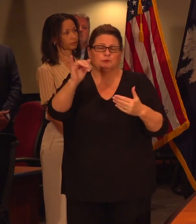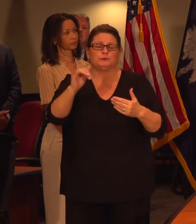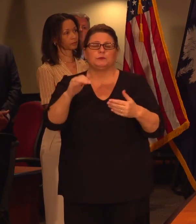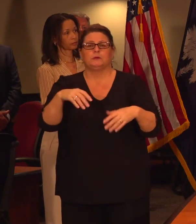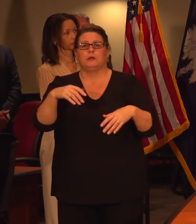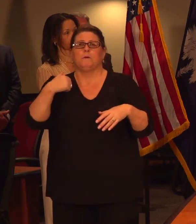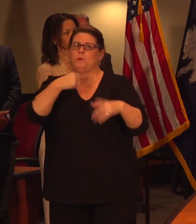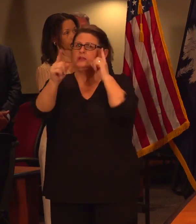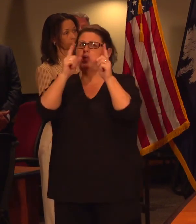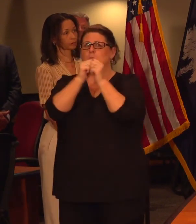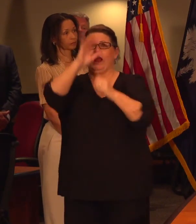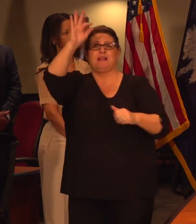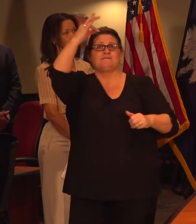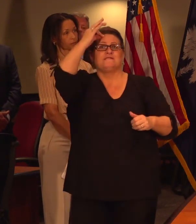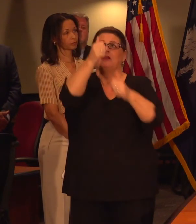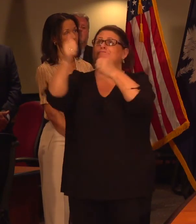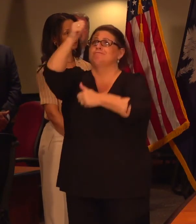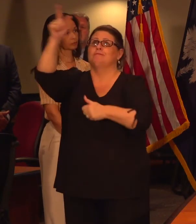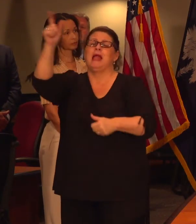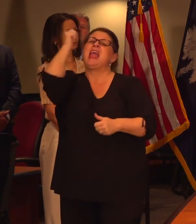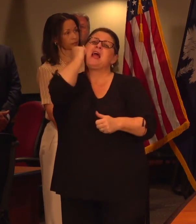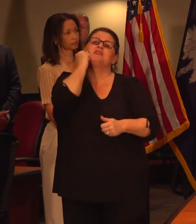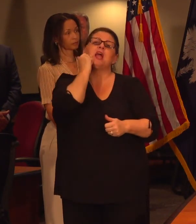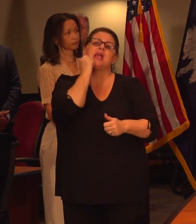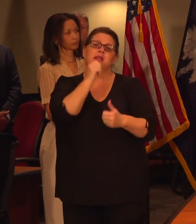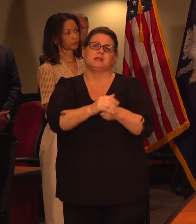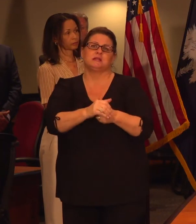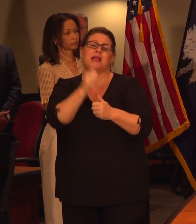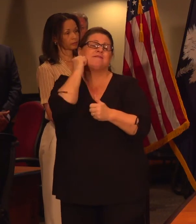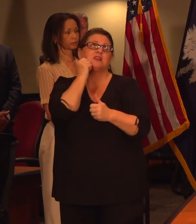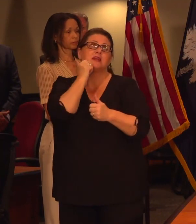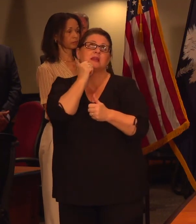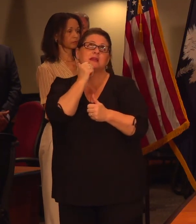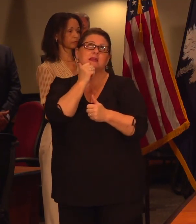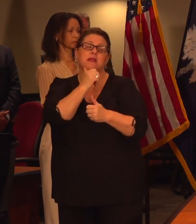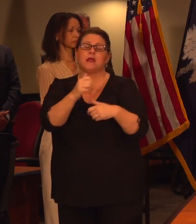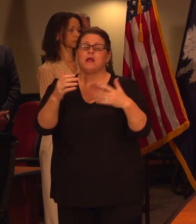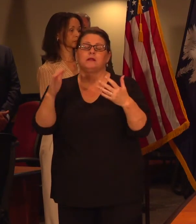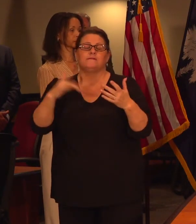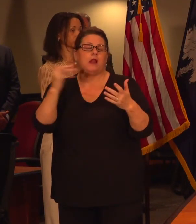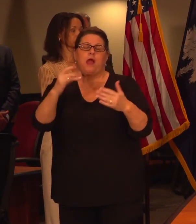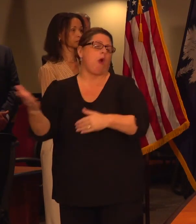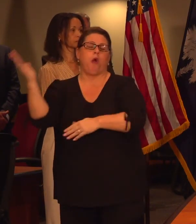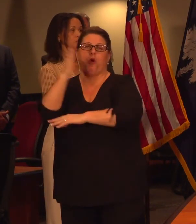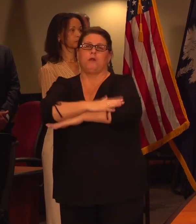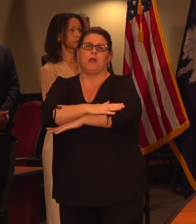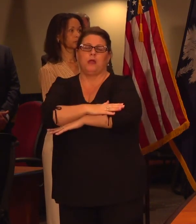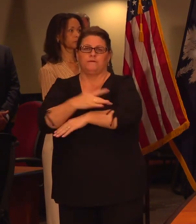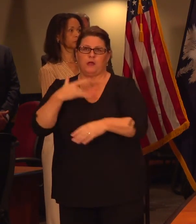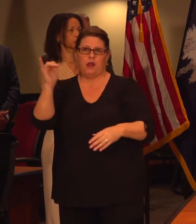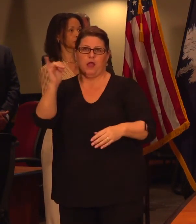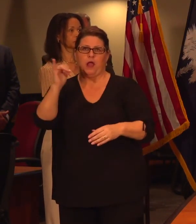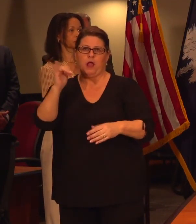federal officials every day. Someone in our group is on the phone probably at every minute during the day talking to the federal officials,